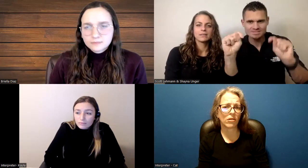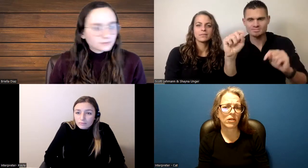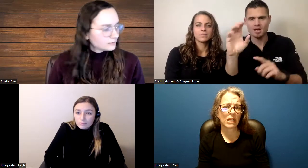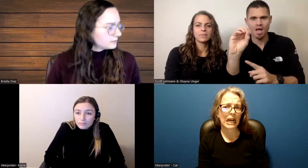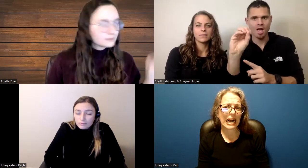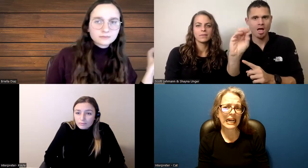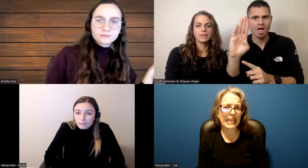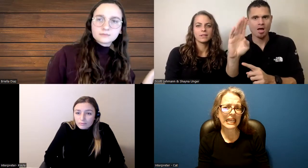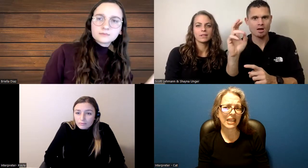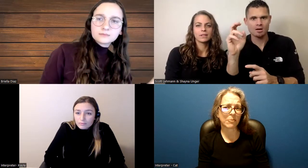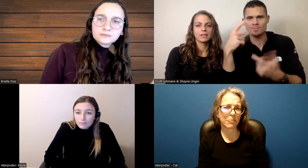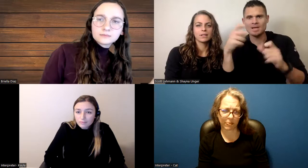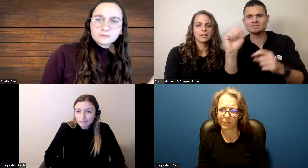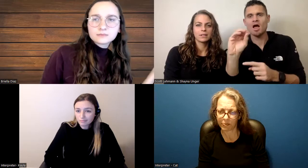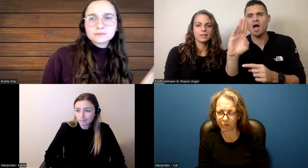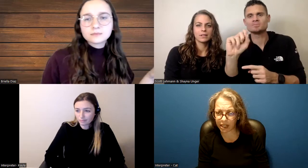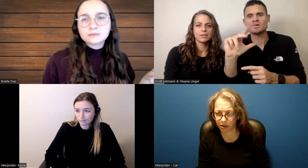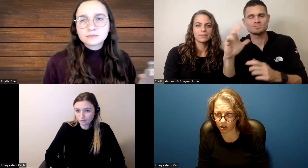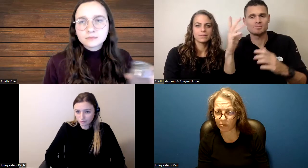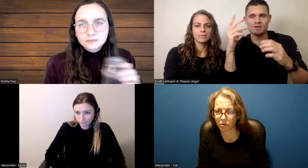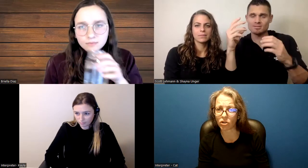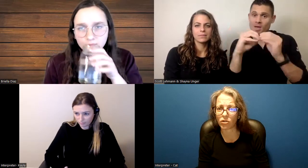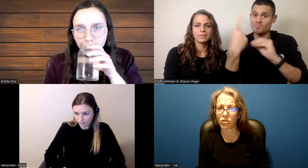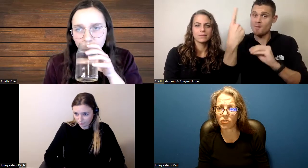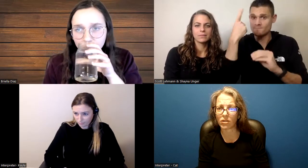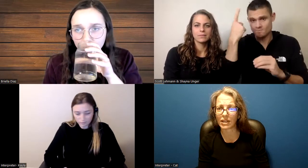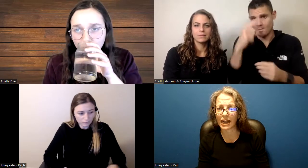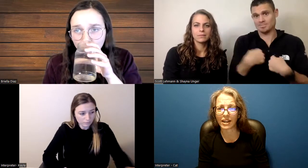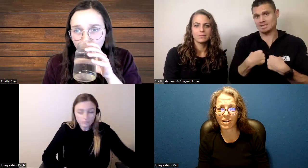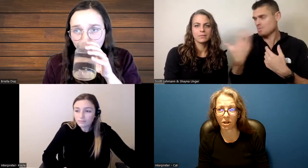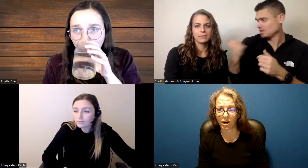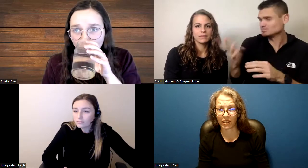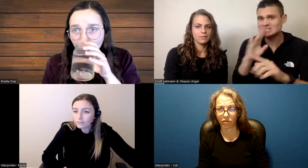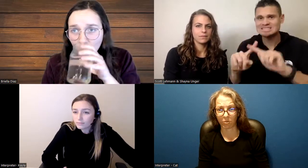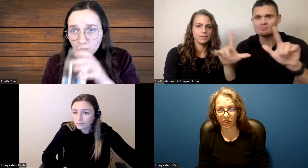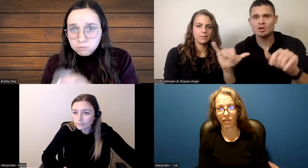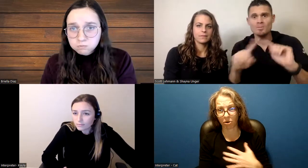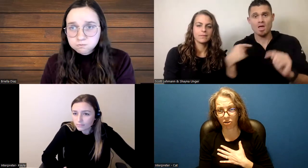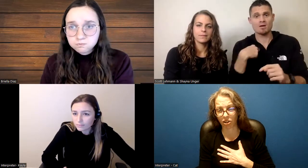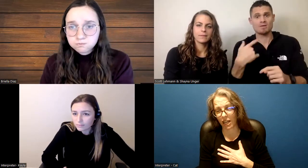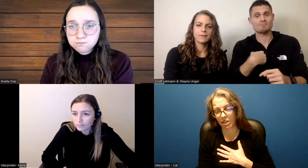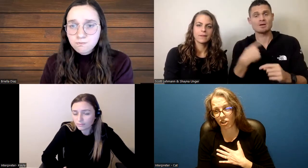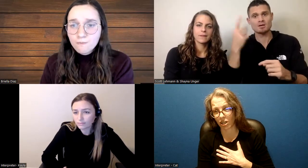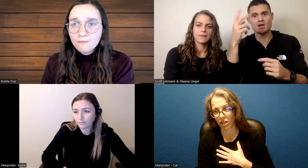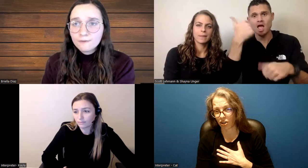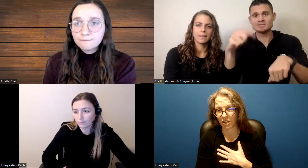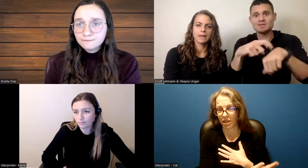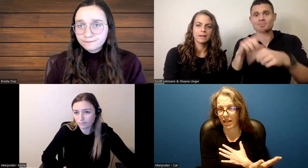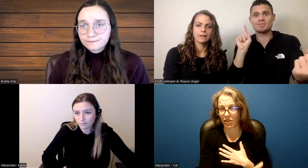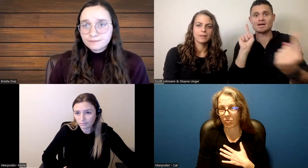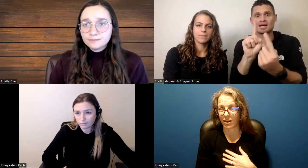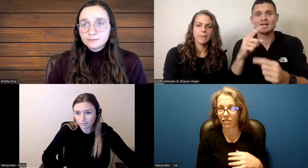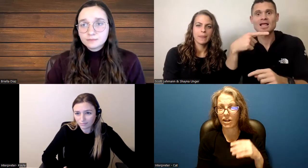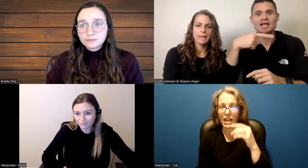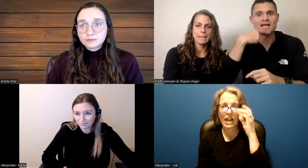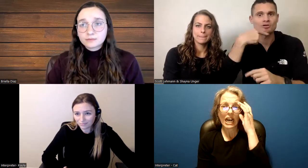Well, I think the biggest obstacle that I experienced for myself personally, I mean, Shayna may